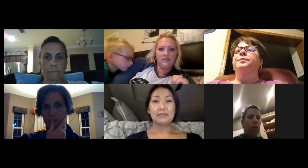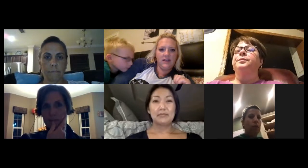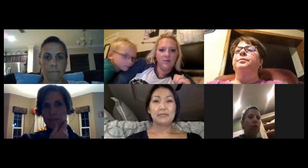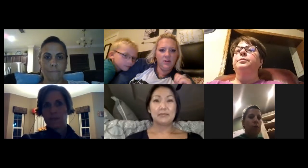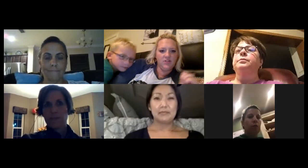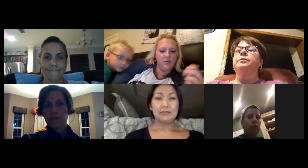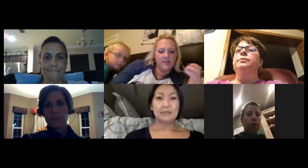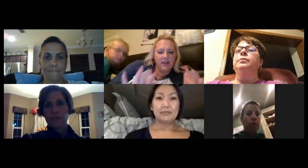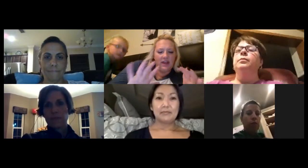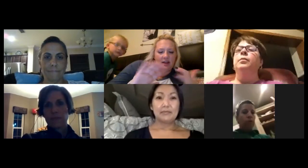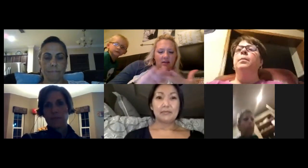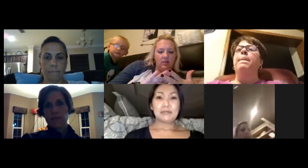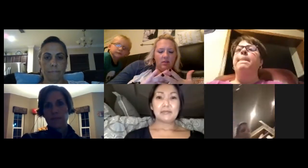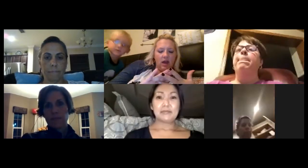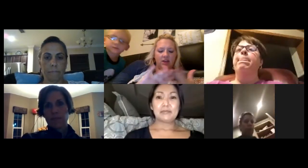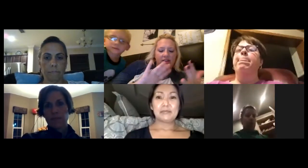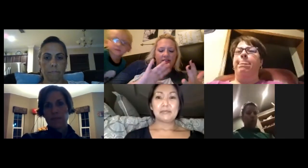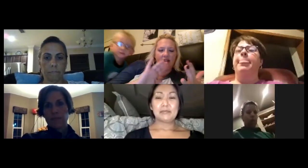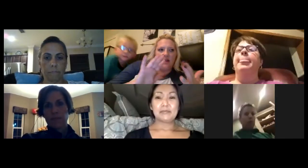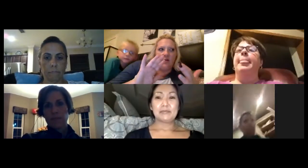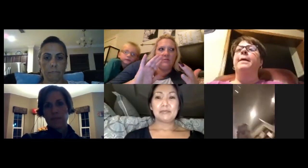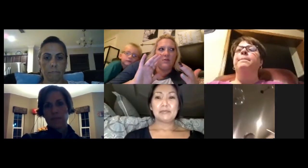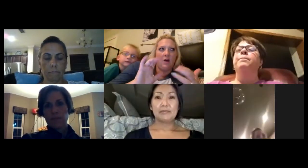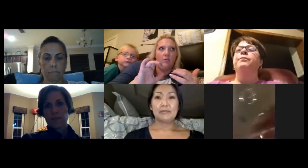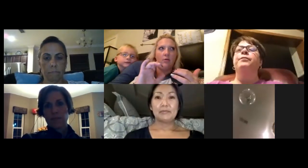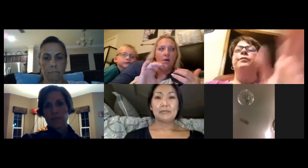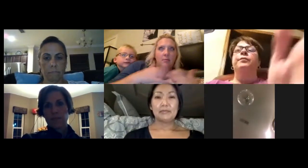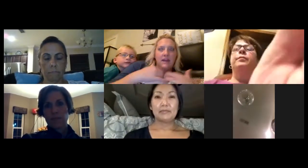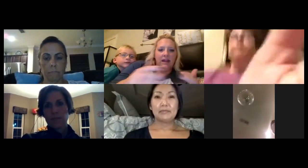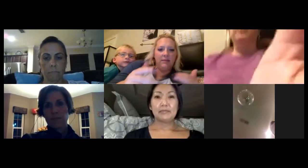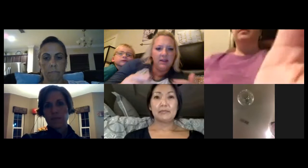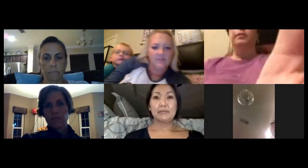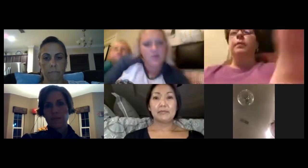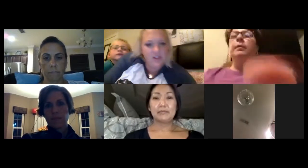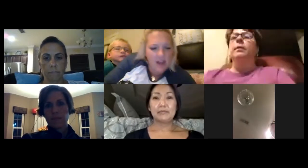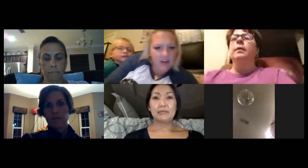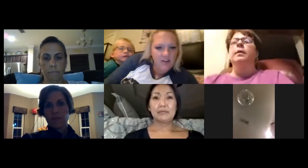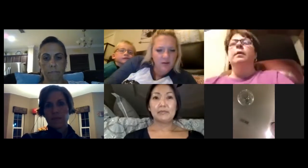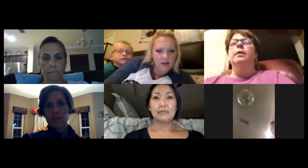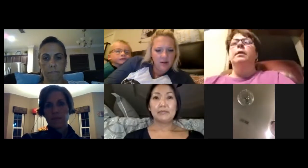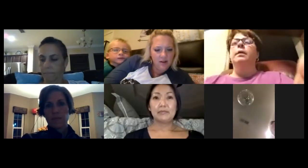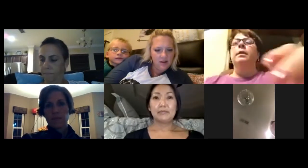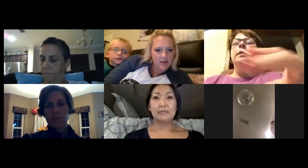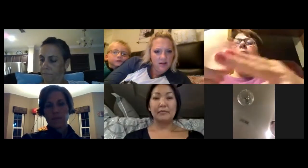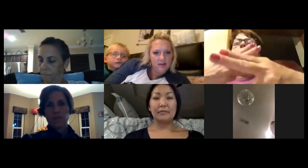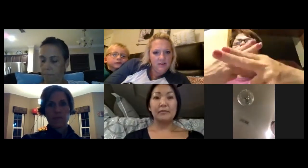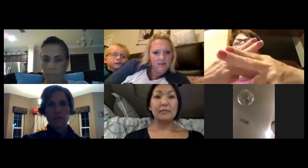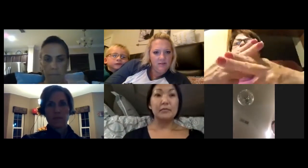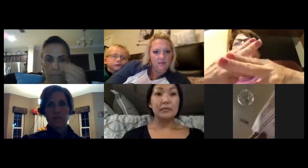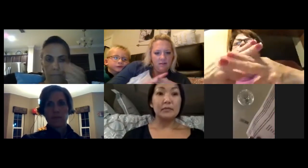Danette, will you show us again? I couldn't see the my name is. How do you do that one? This is